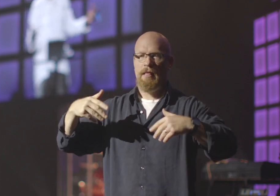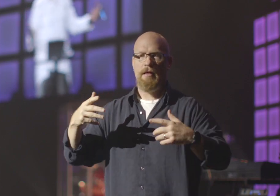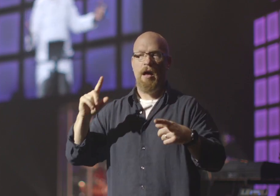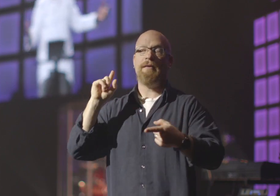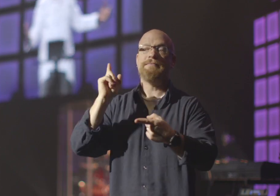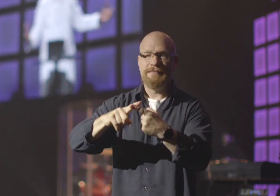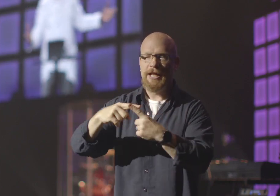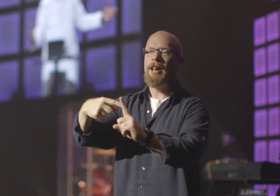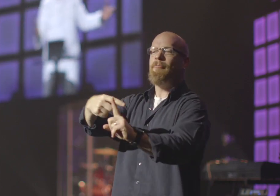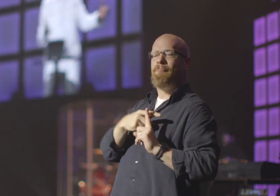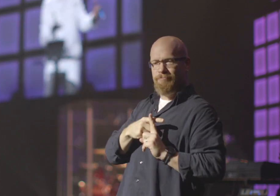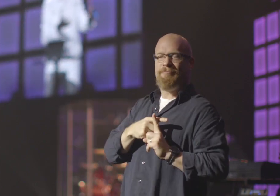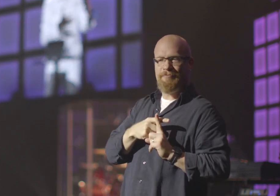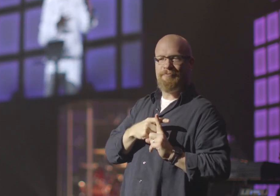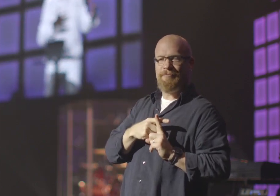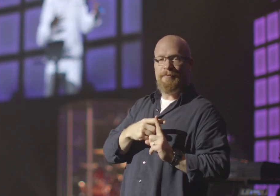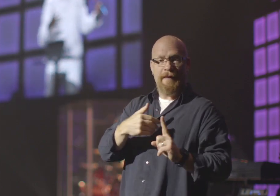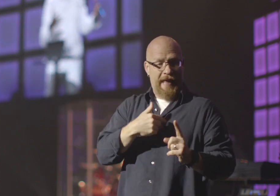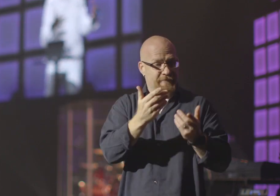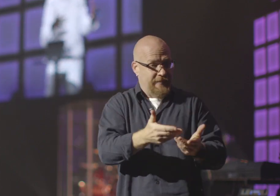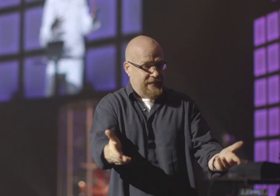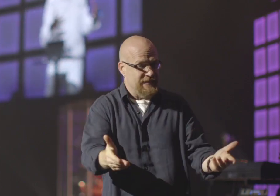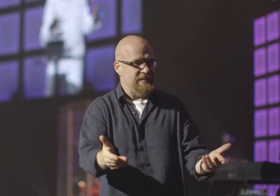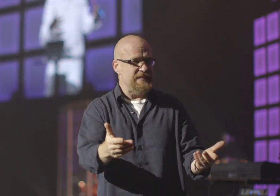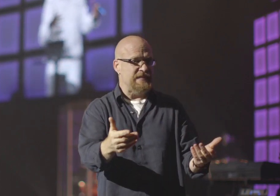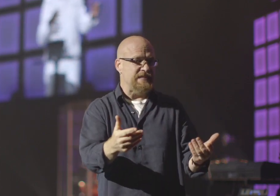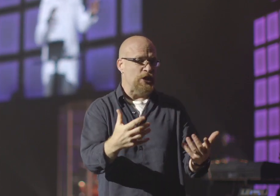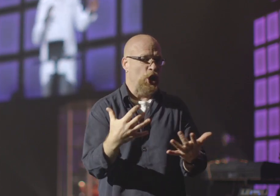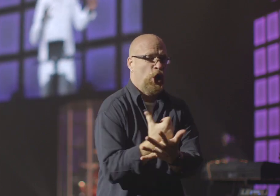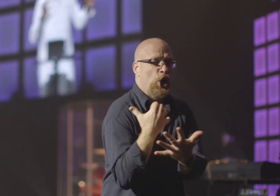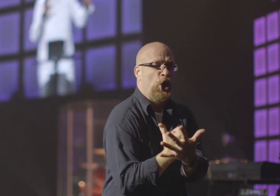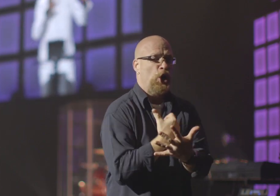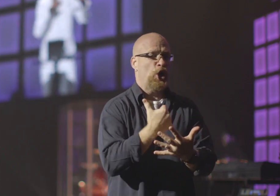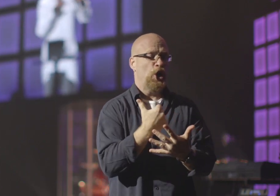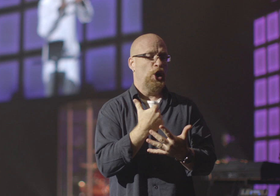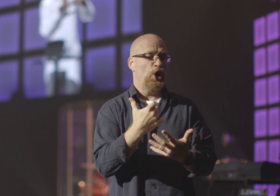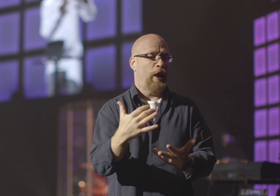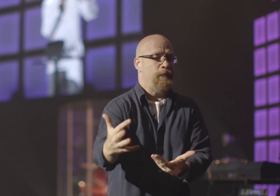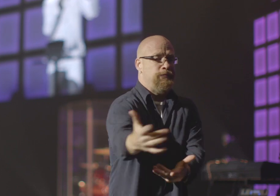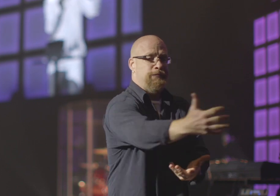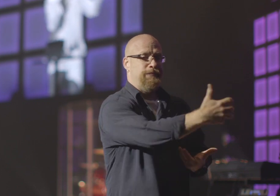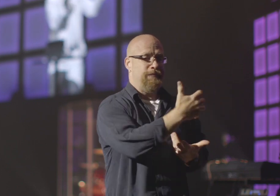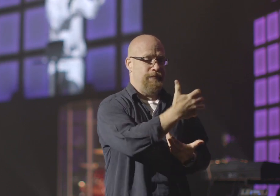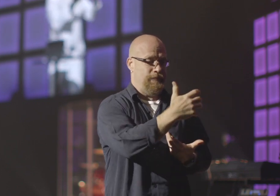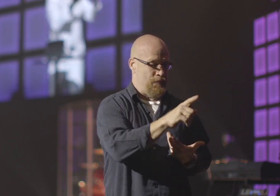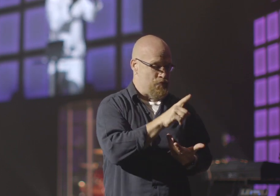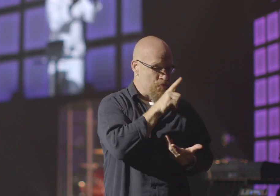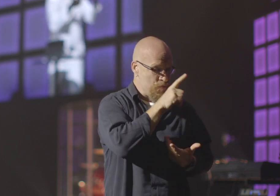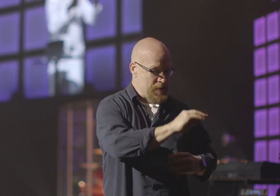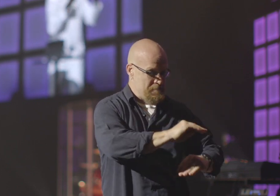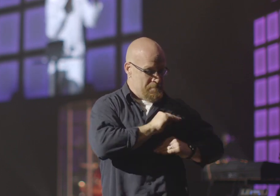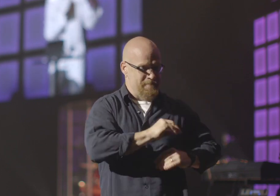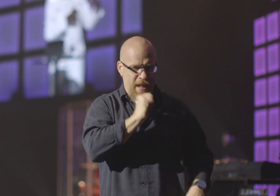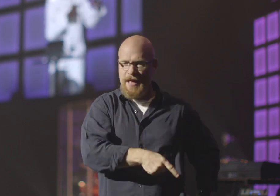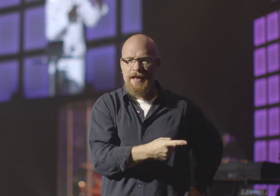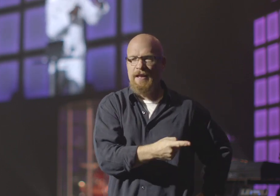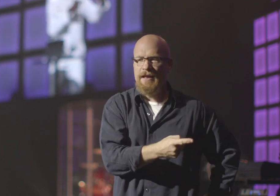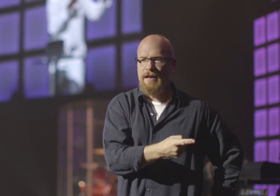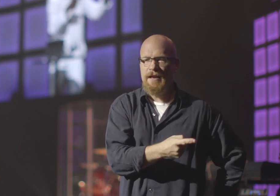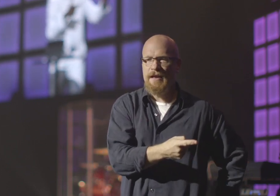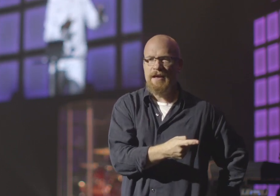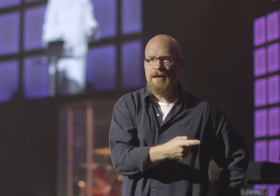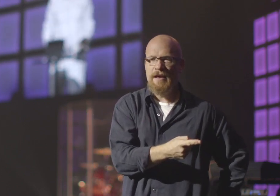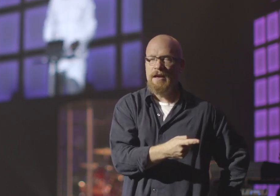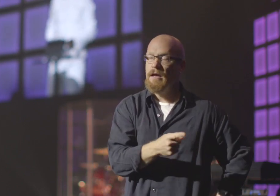you? And so God really put us in this earth realm really to the sphere of influence that you may have, to use that